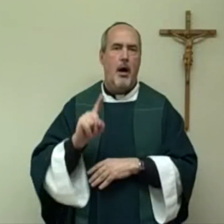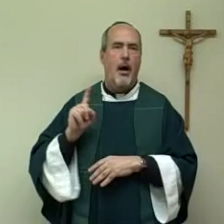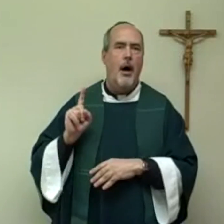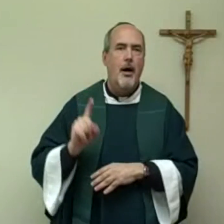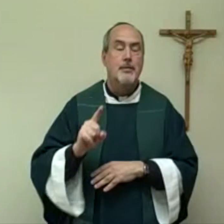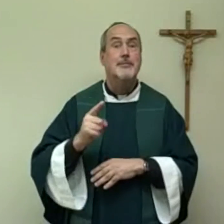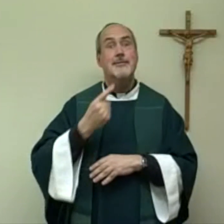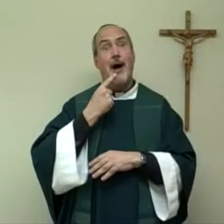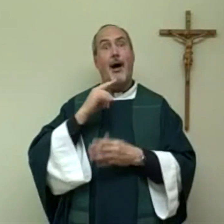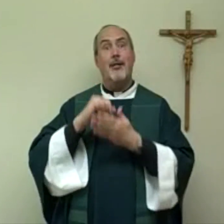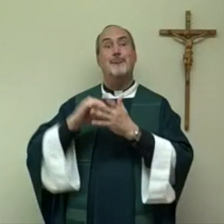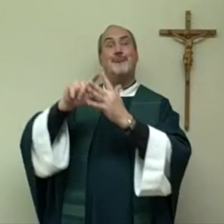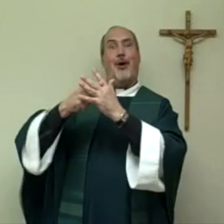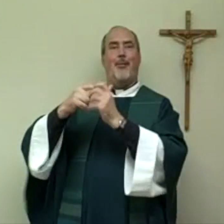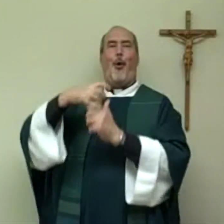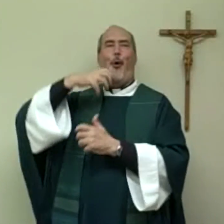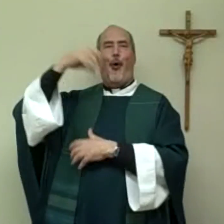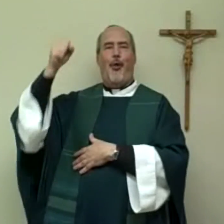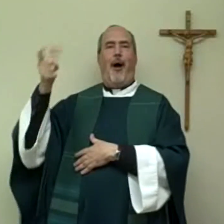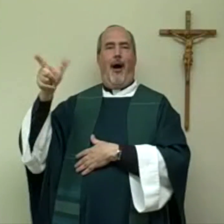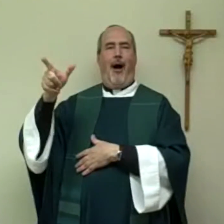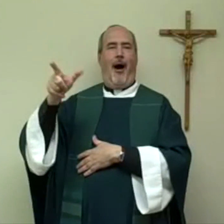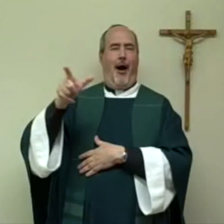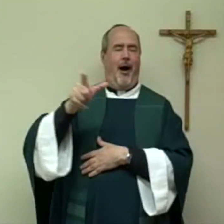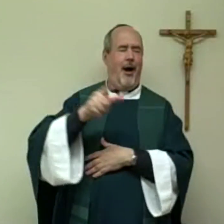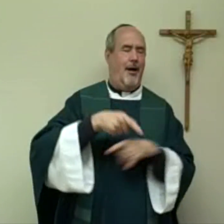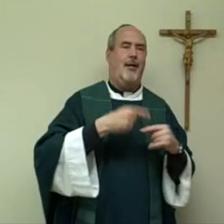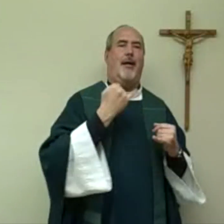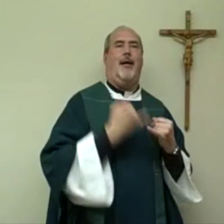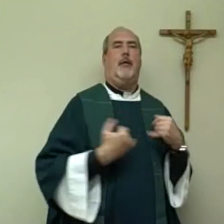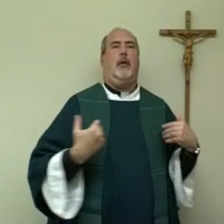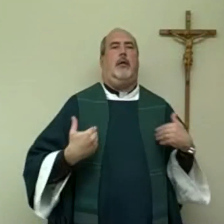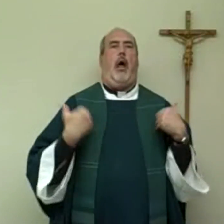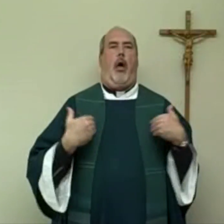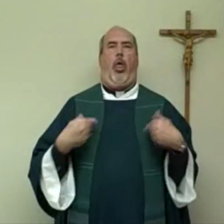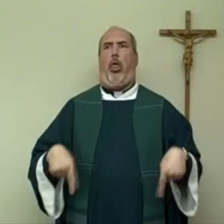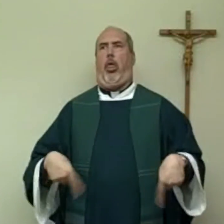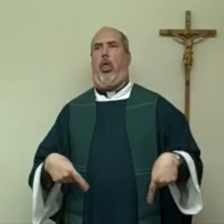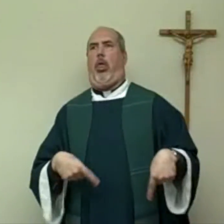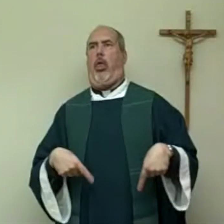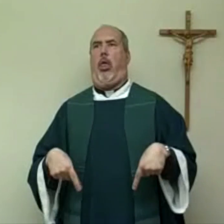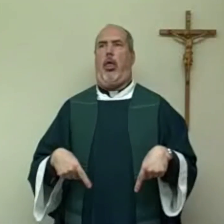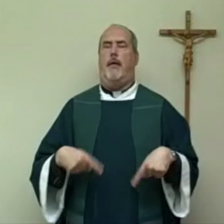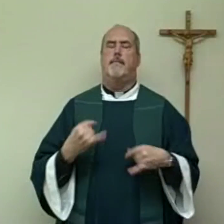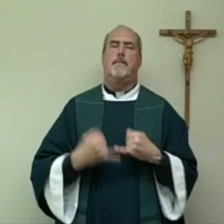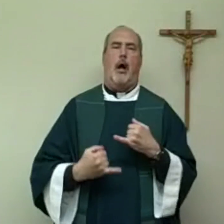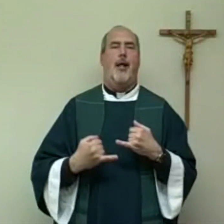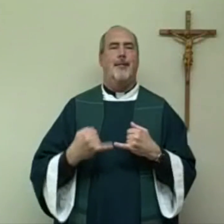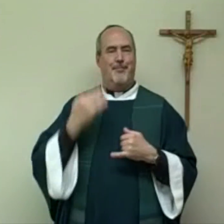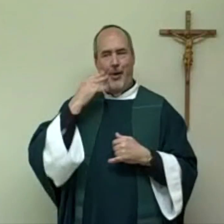up and knelt and kissed the cross. And it started with the oldest and went right down to the youngest Franciscan.